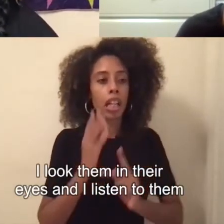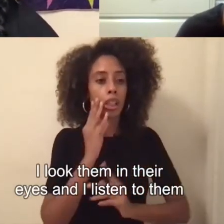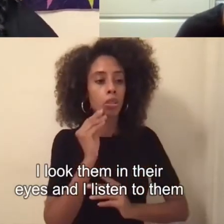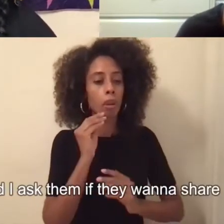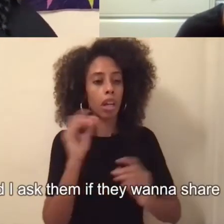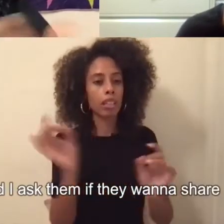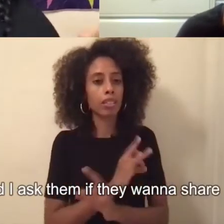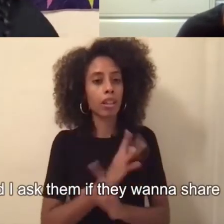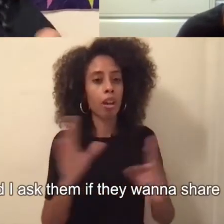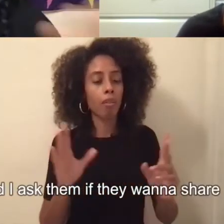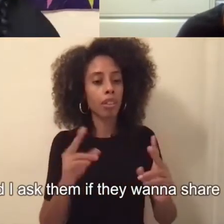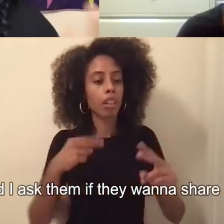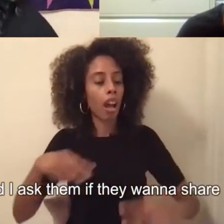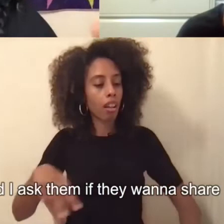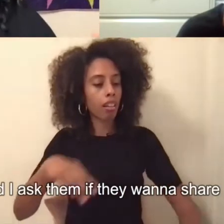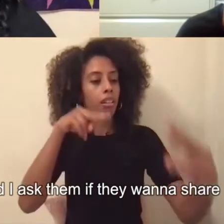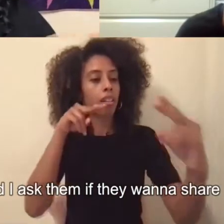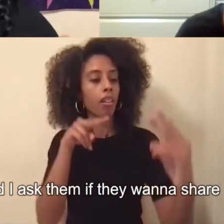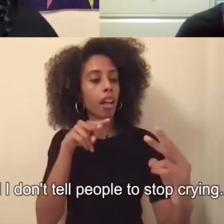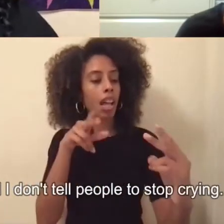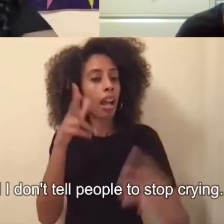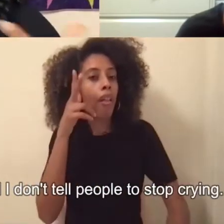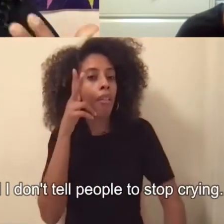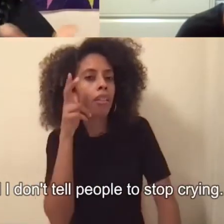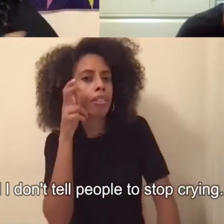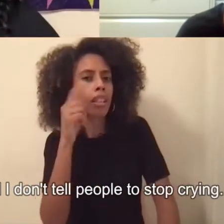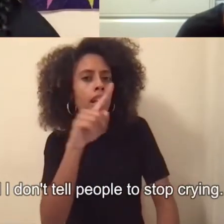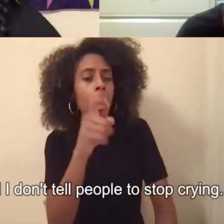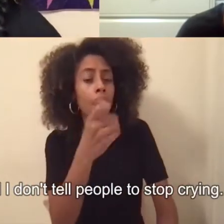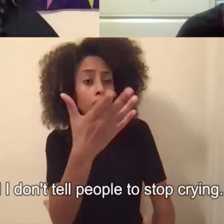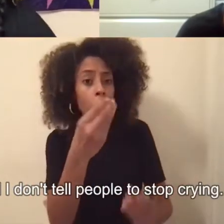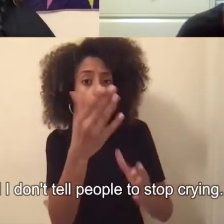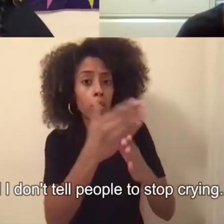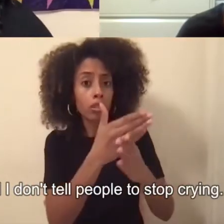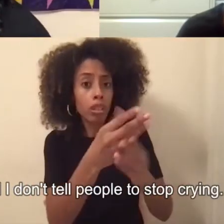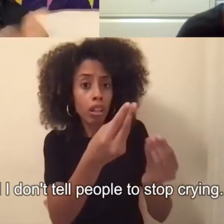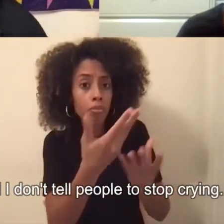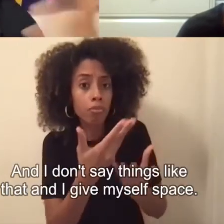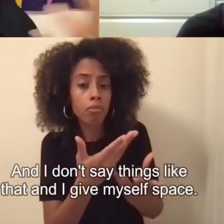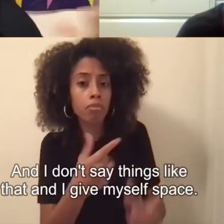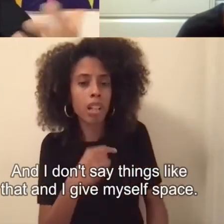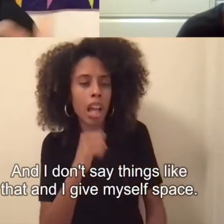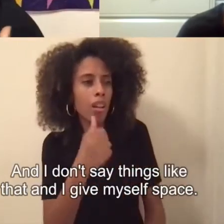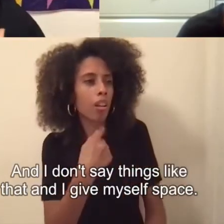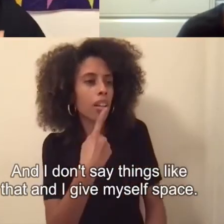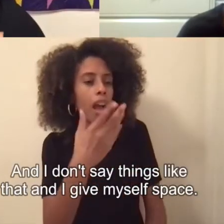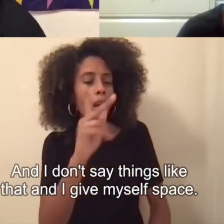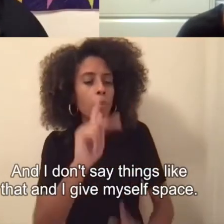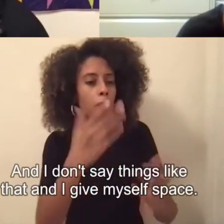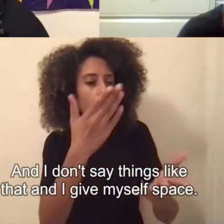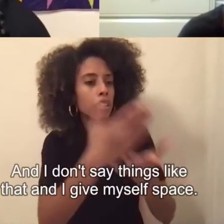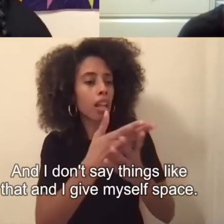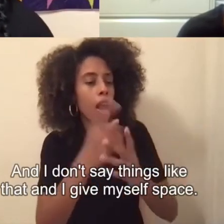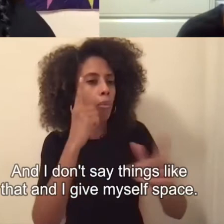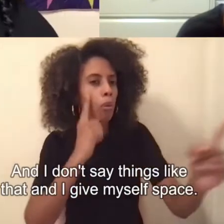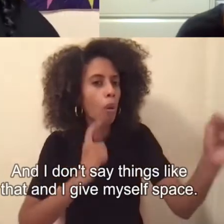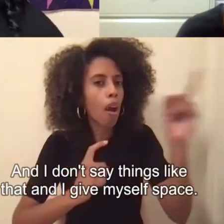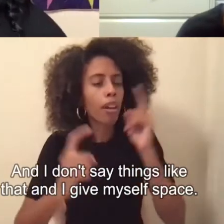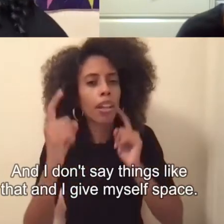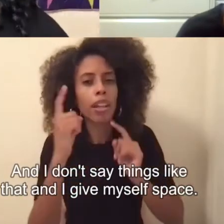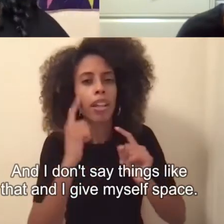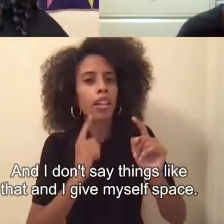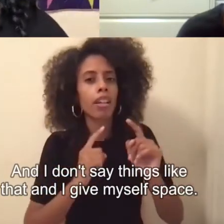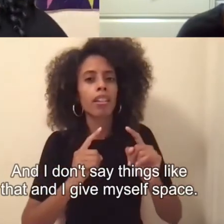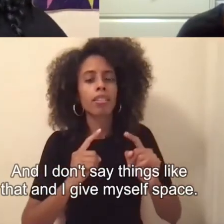them. And I ask them if they want to share. And I don't tell people to stop crying. And I don't say things like that. And I